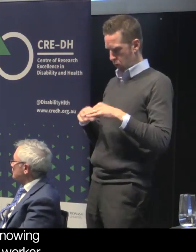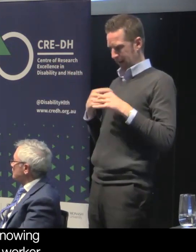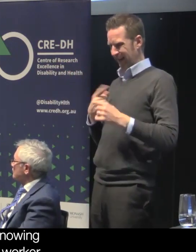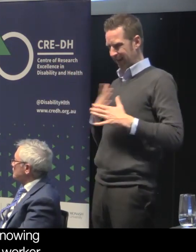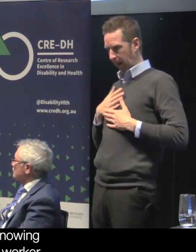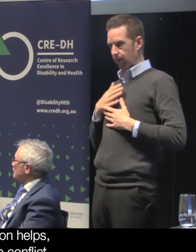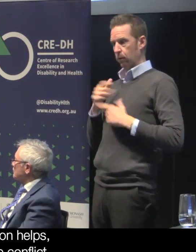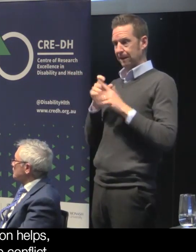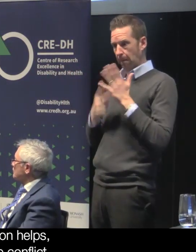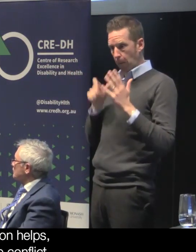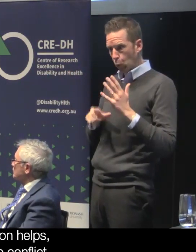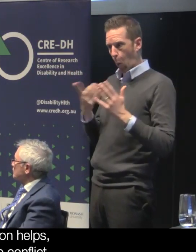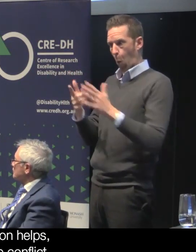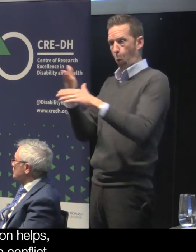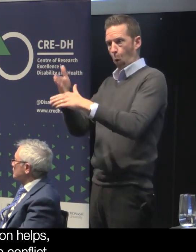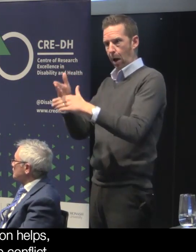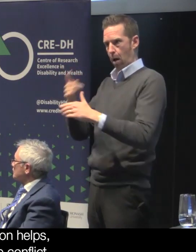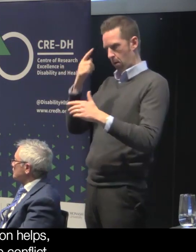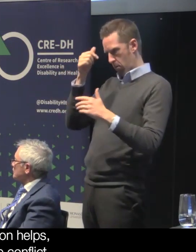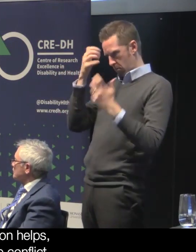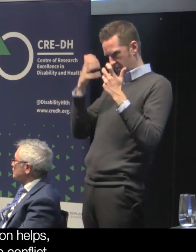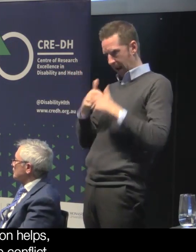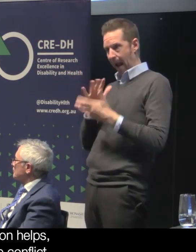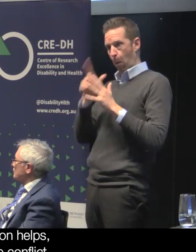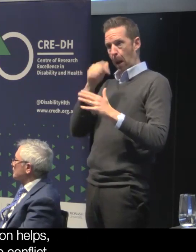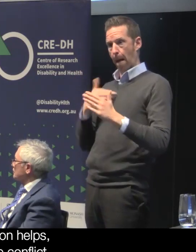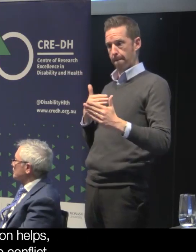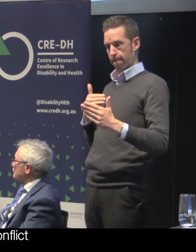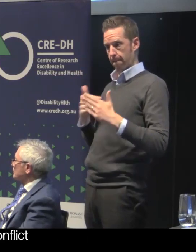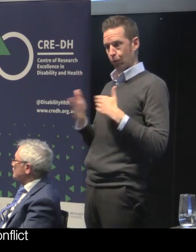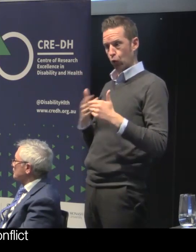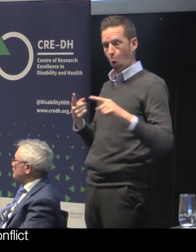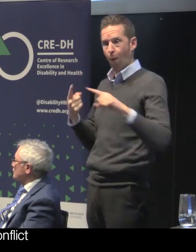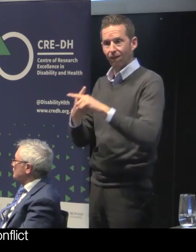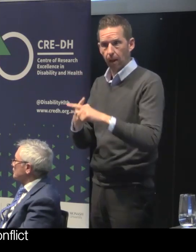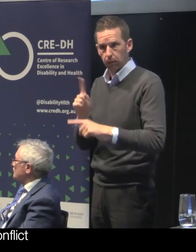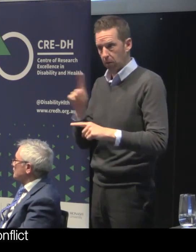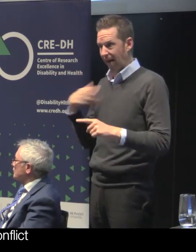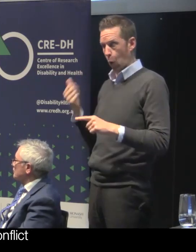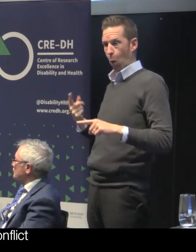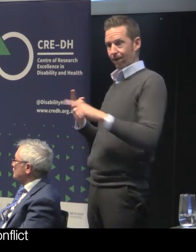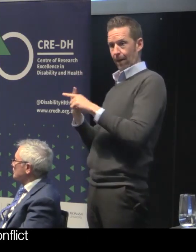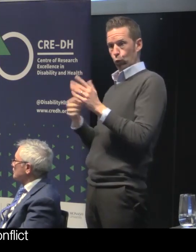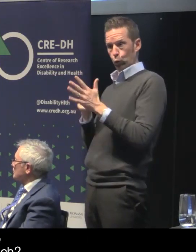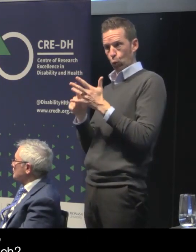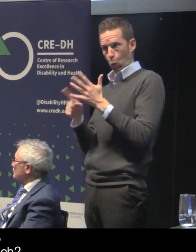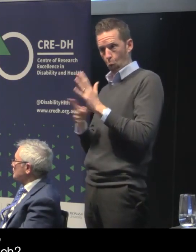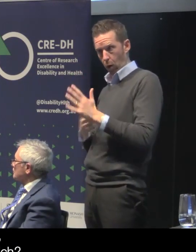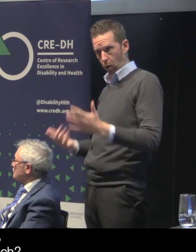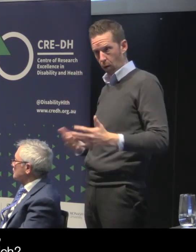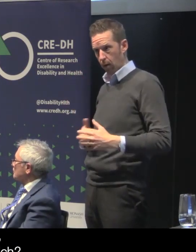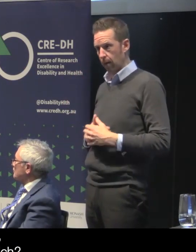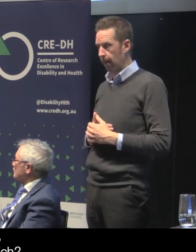as a disabled person helps. And how do I manage conflict? And we've got a conflict sort of tool. Am I a turtle, a shark, a